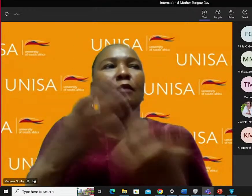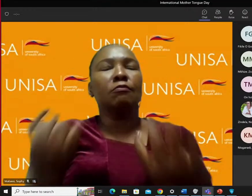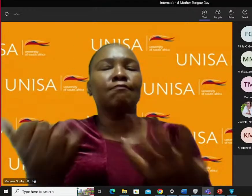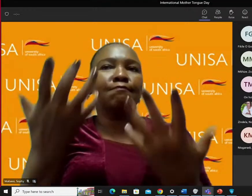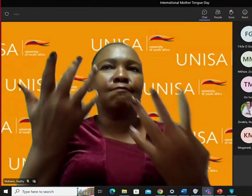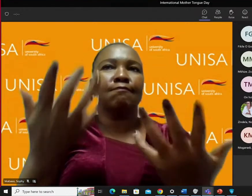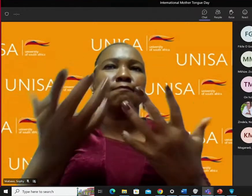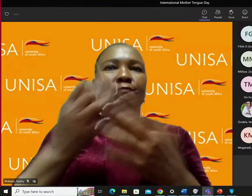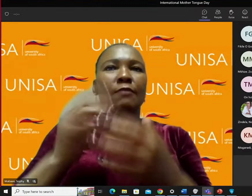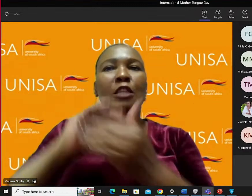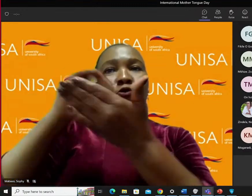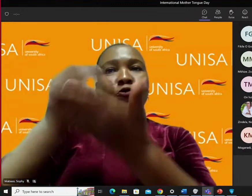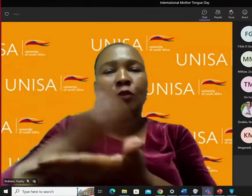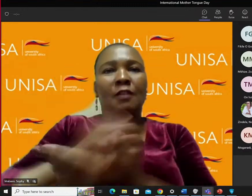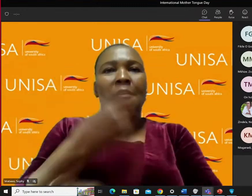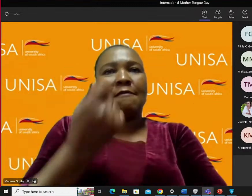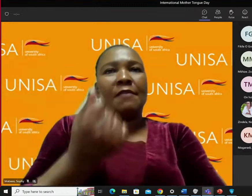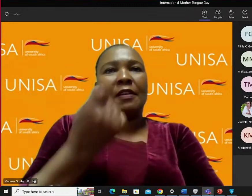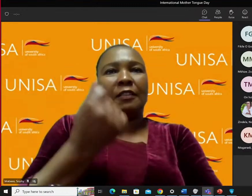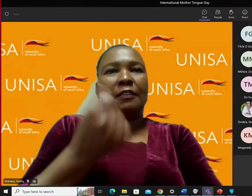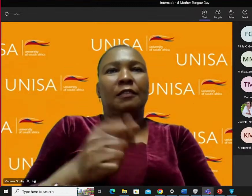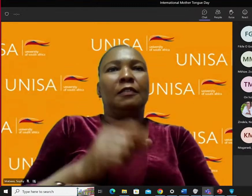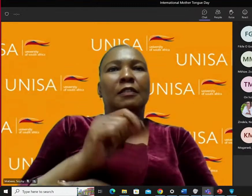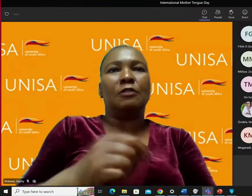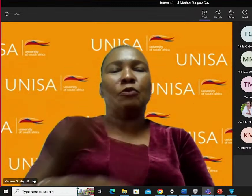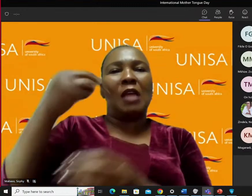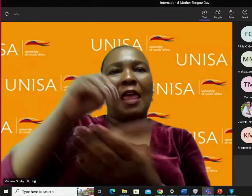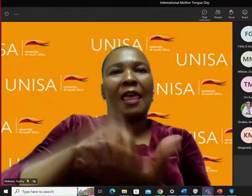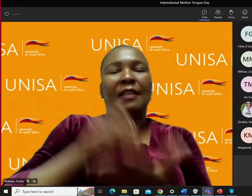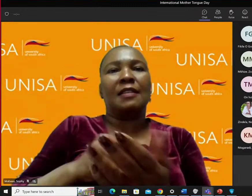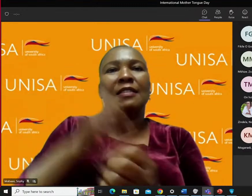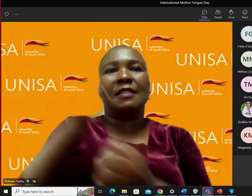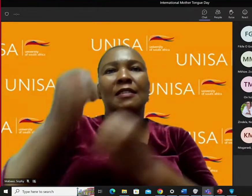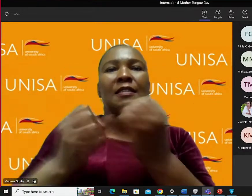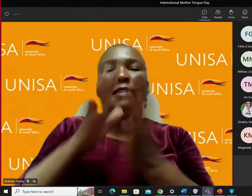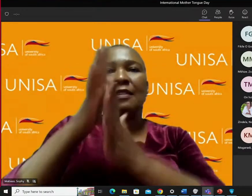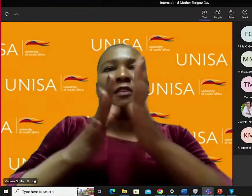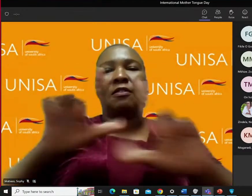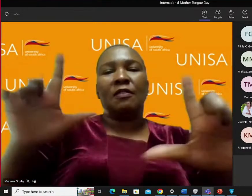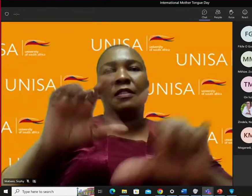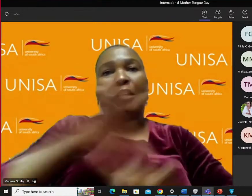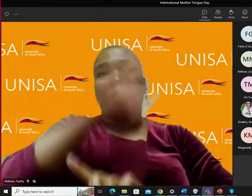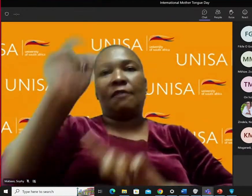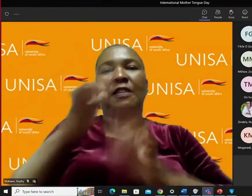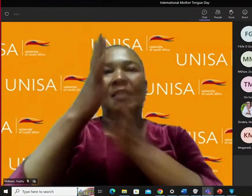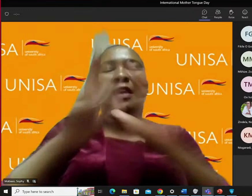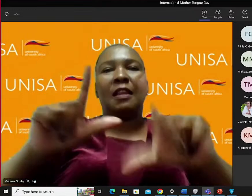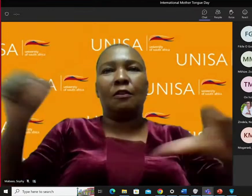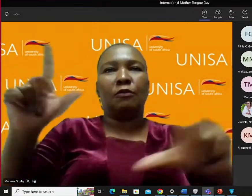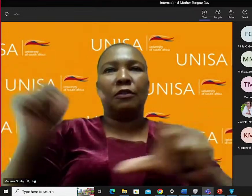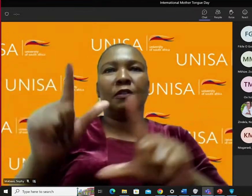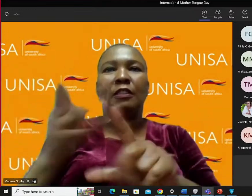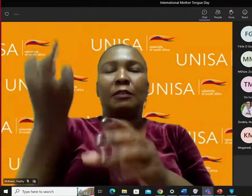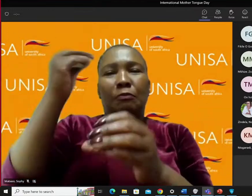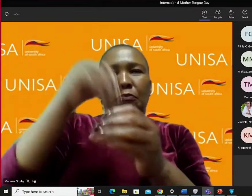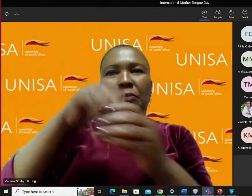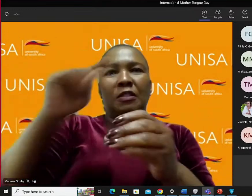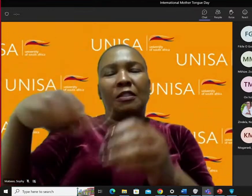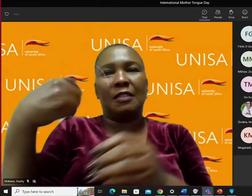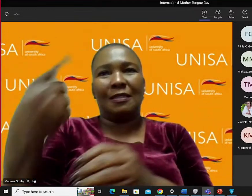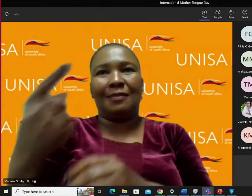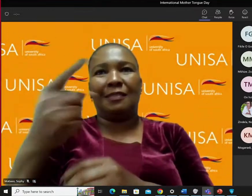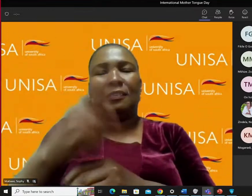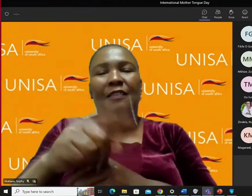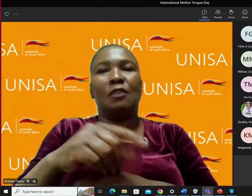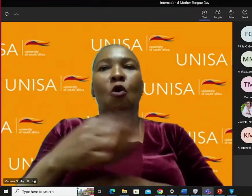secured funding to add South African Sign Language and some of the Khoi languages to the South African WordNet, or the African